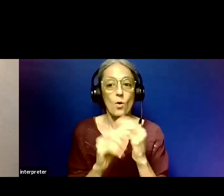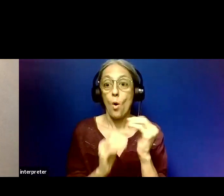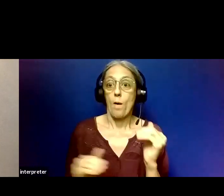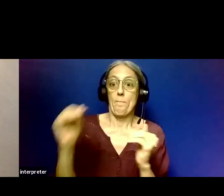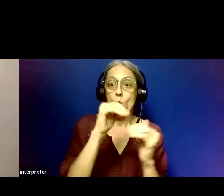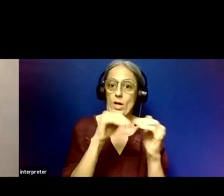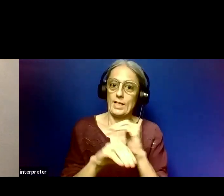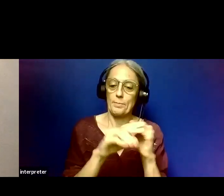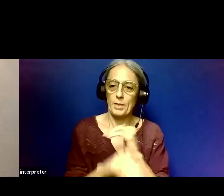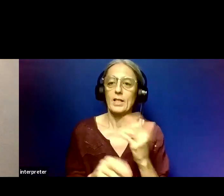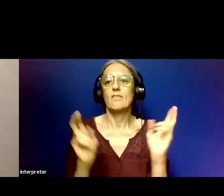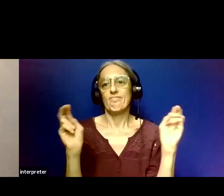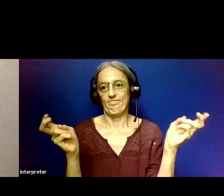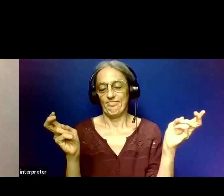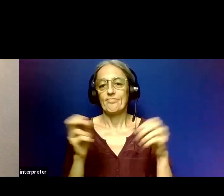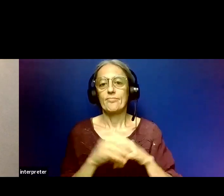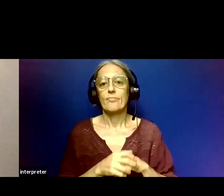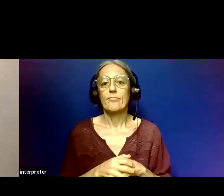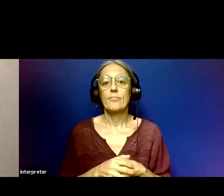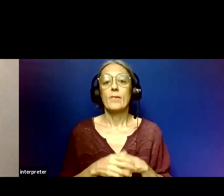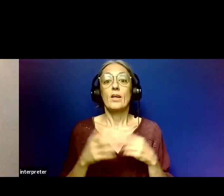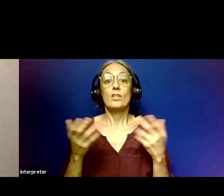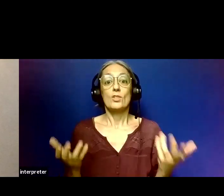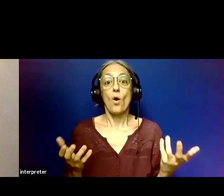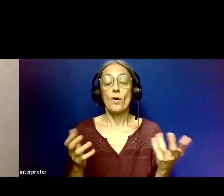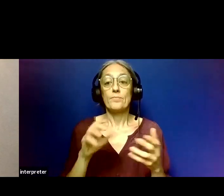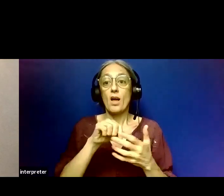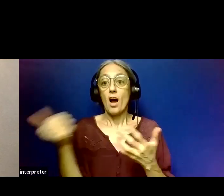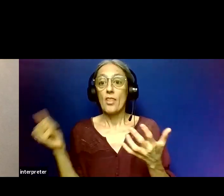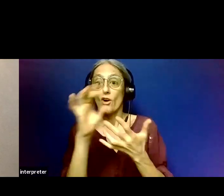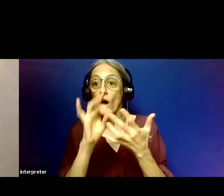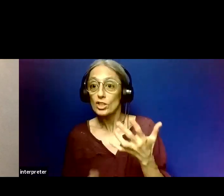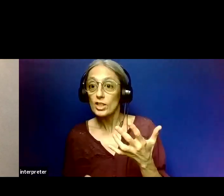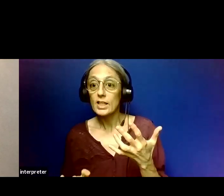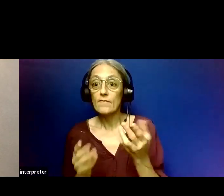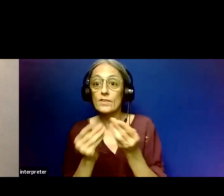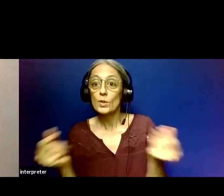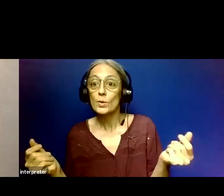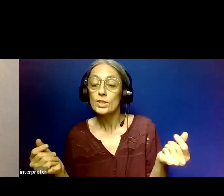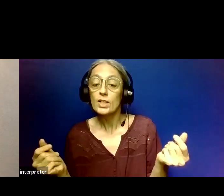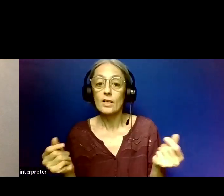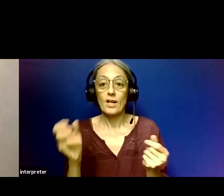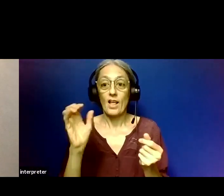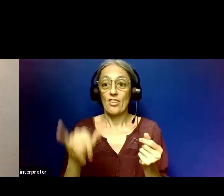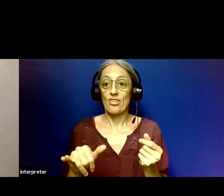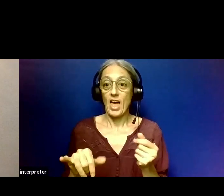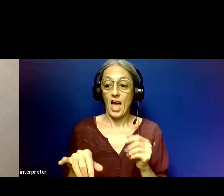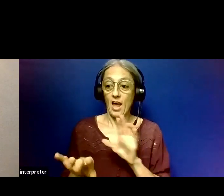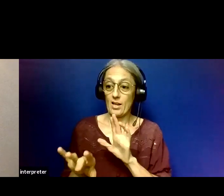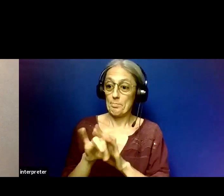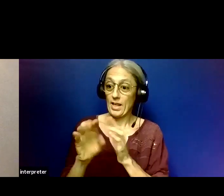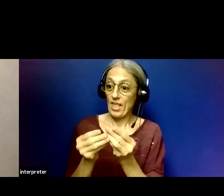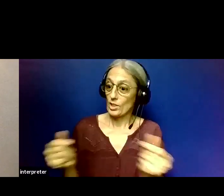equivalent facilitation. The question of whether an alternative solution is equivalent